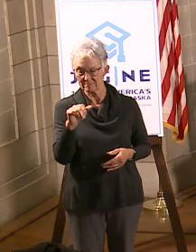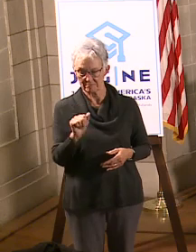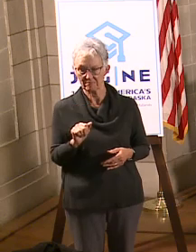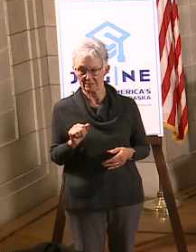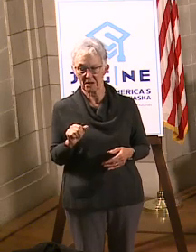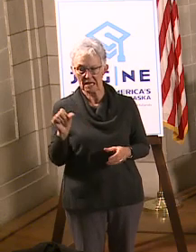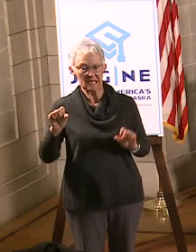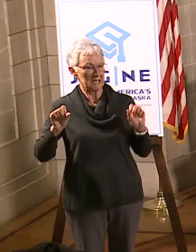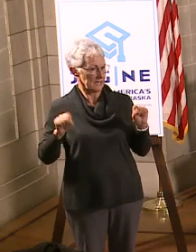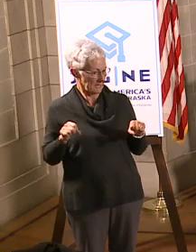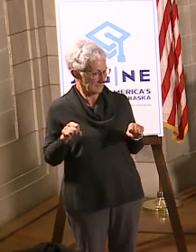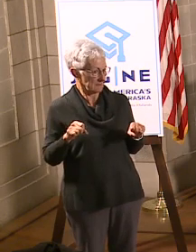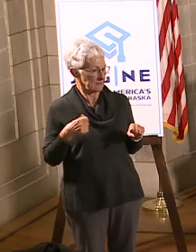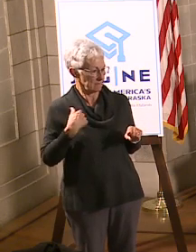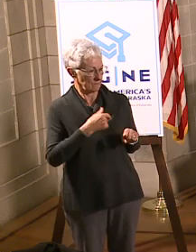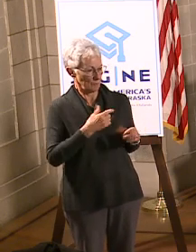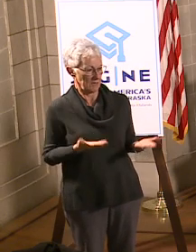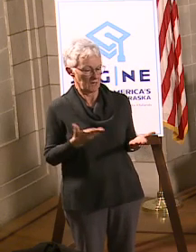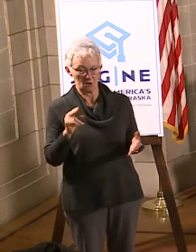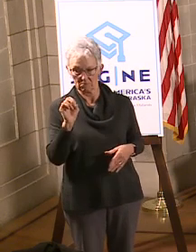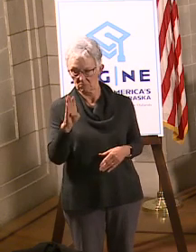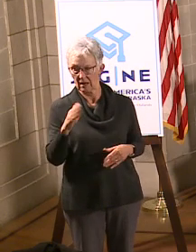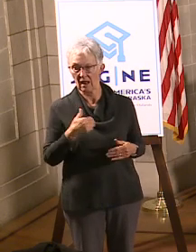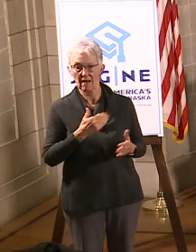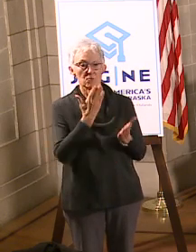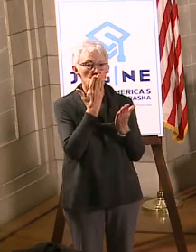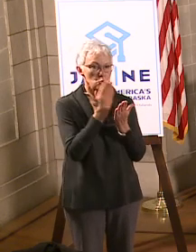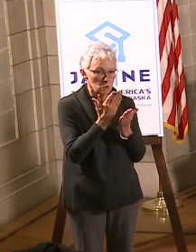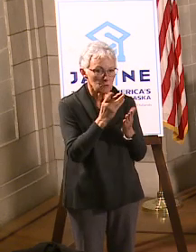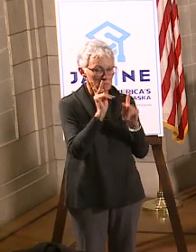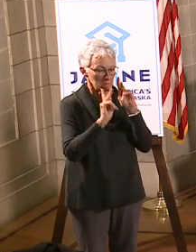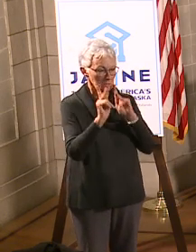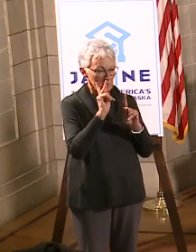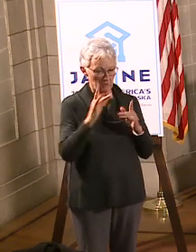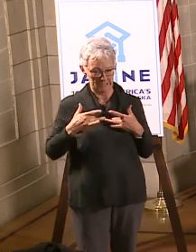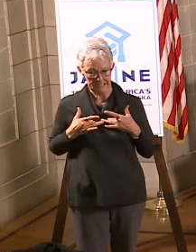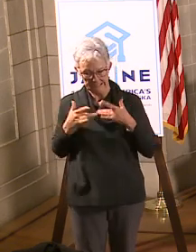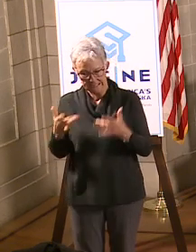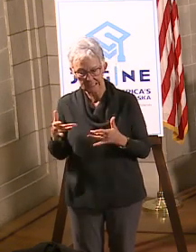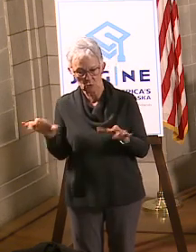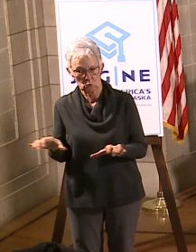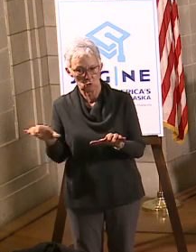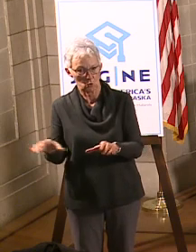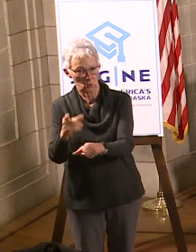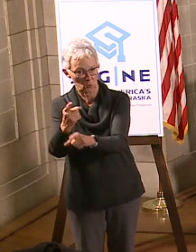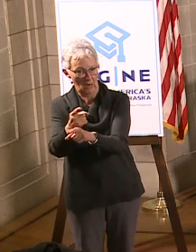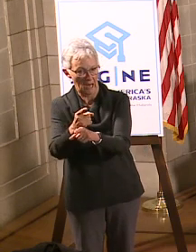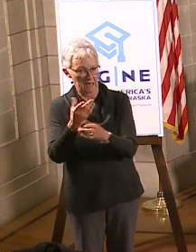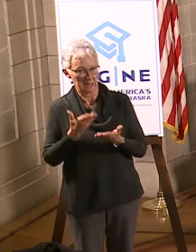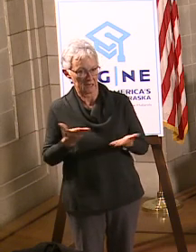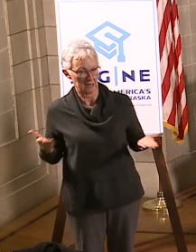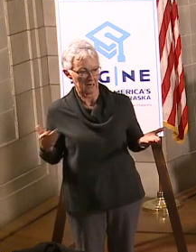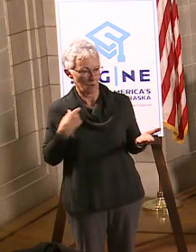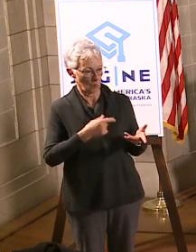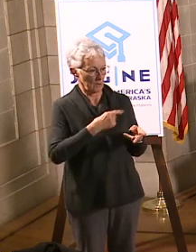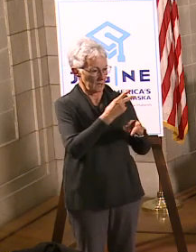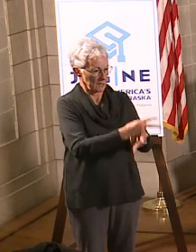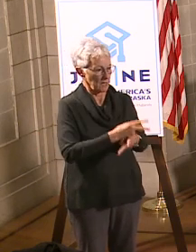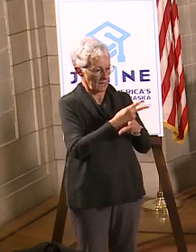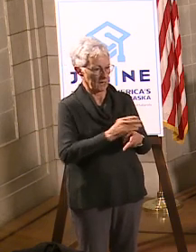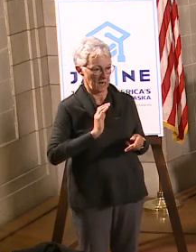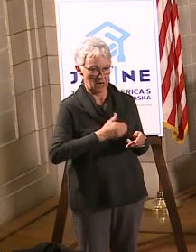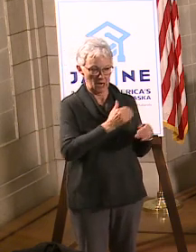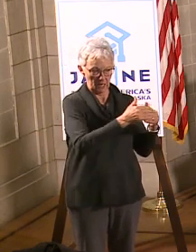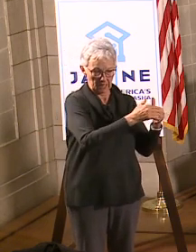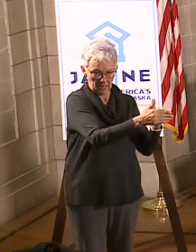have good people who do the right thing. They look out for their neighbors. And I think even now,